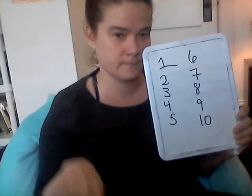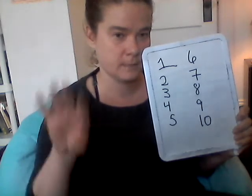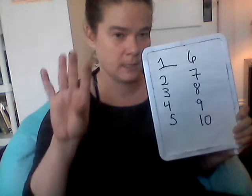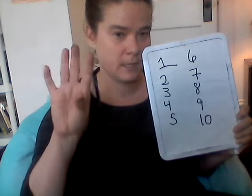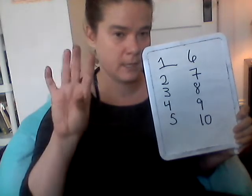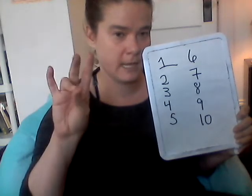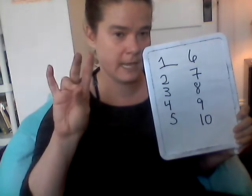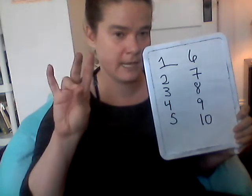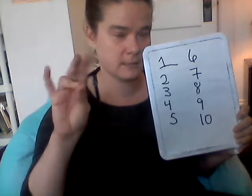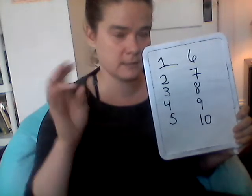eight,